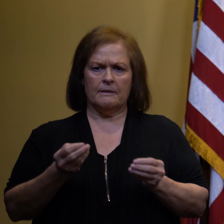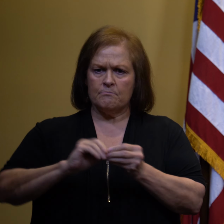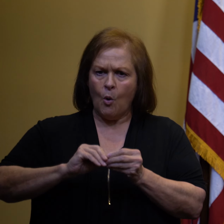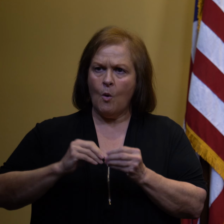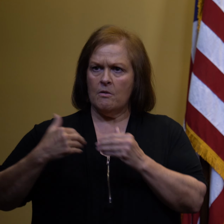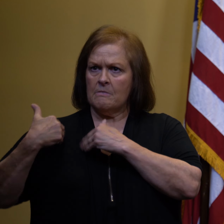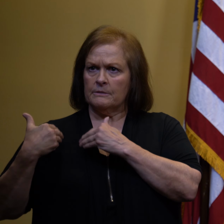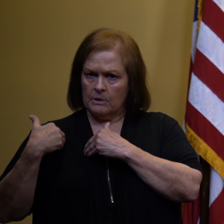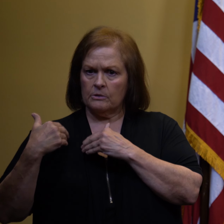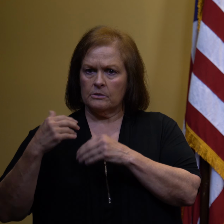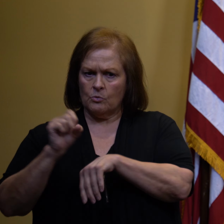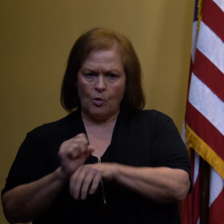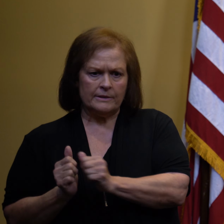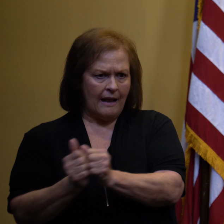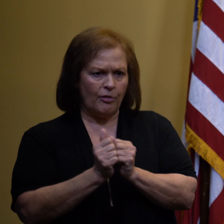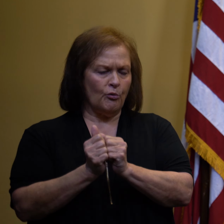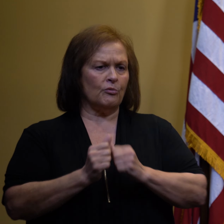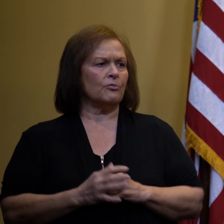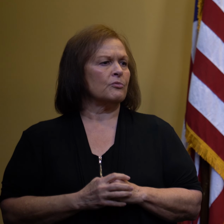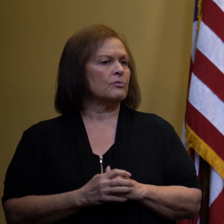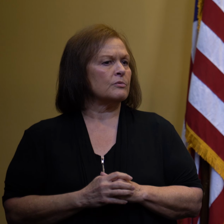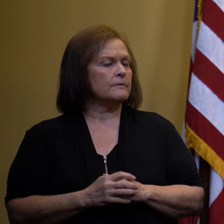accountability across the board. Thank you.